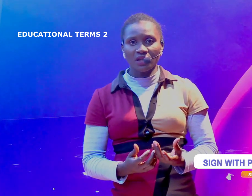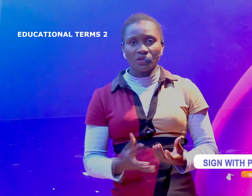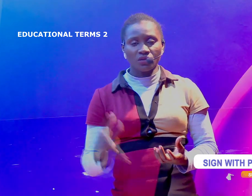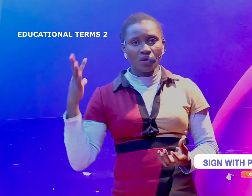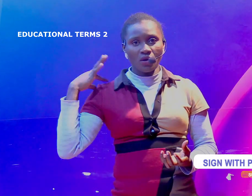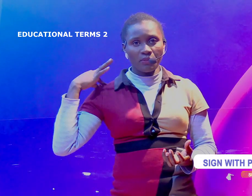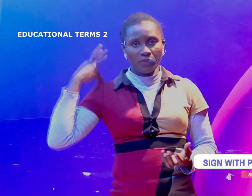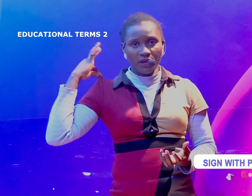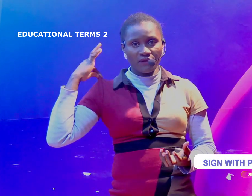So prefect,